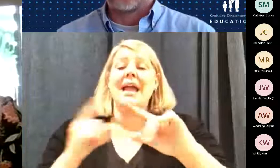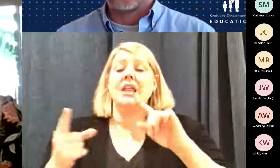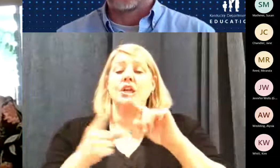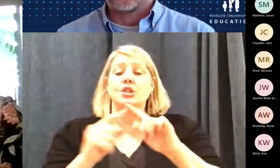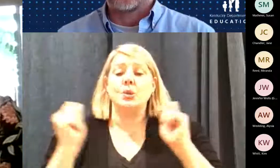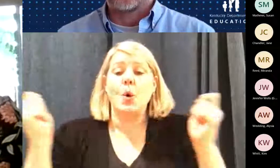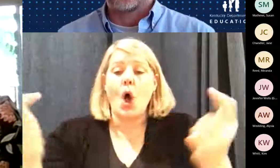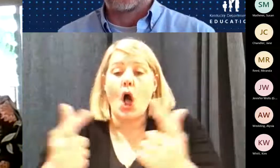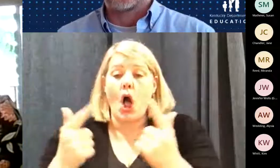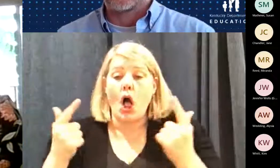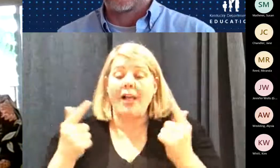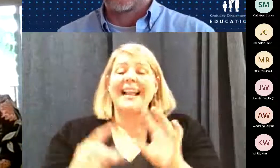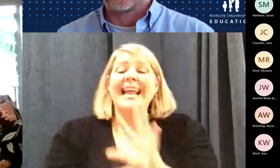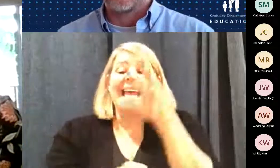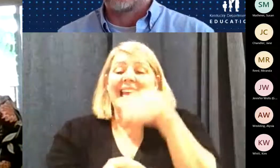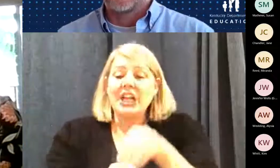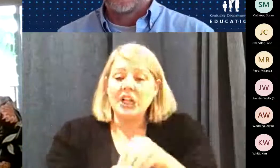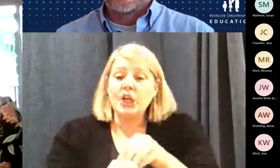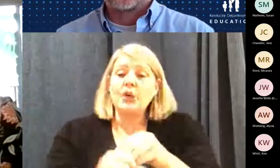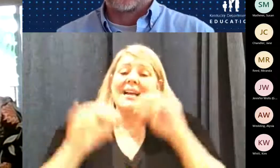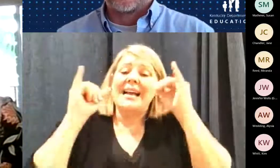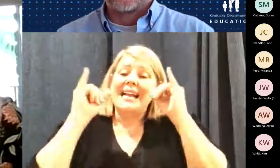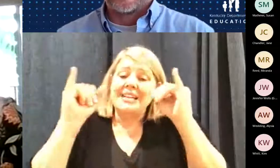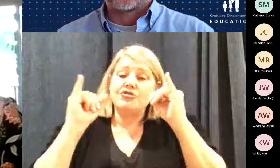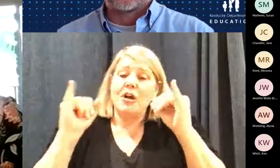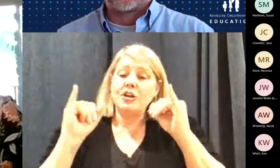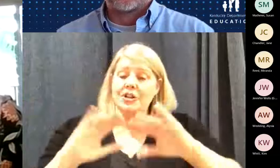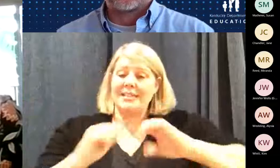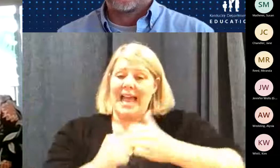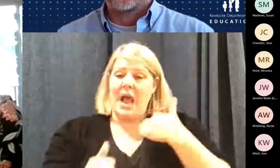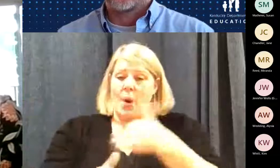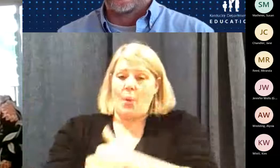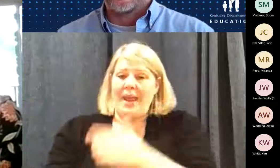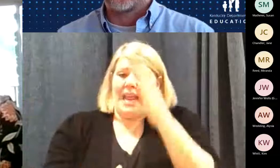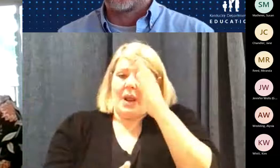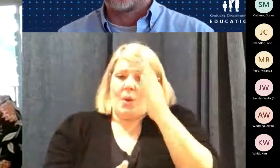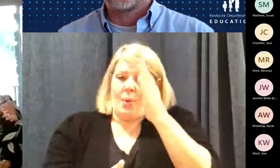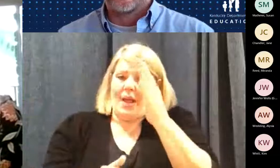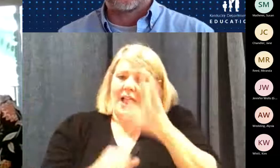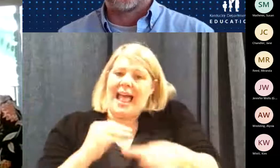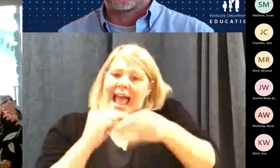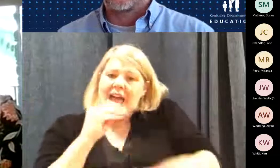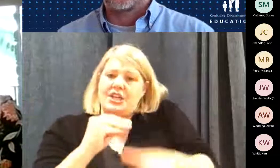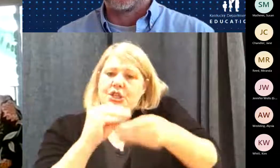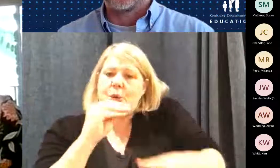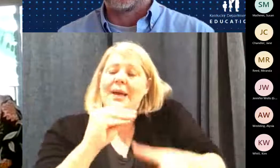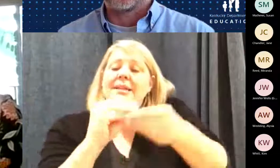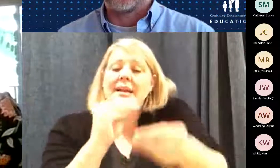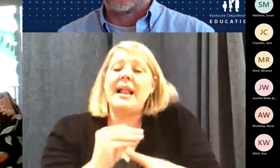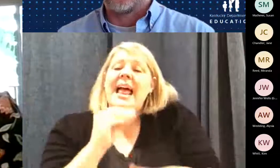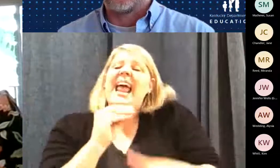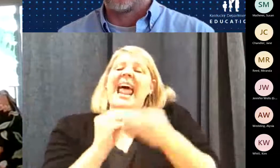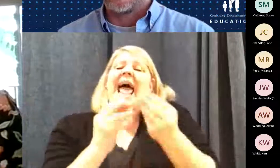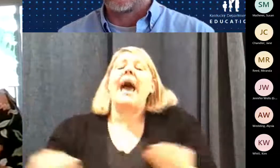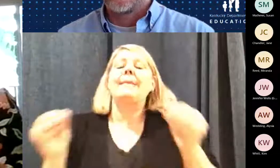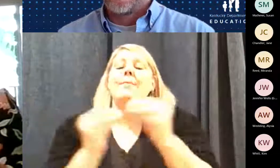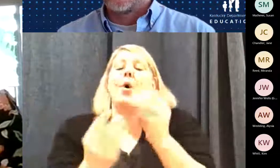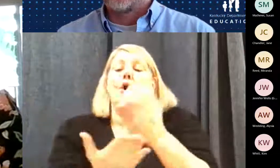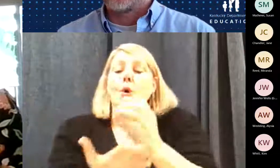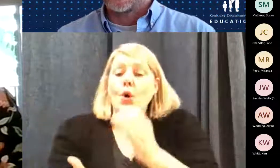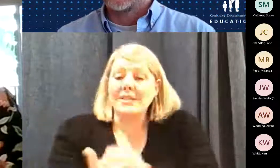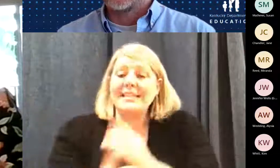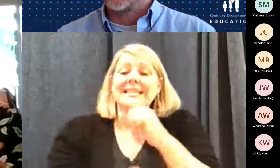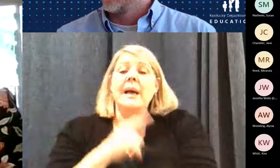instructions about what we're going to talk about and scaling it up, as well as the course list and the flyer that Kelly mentioned. So you'll have all of